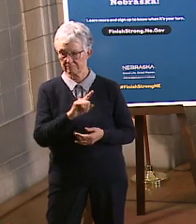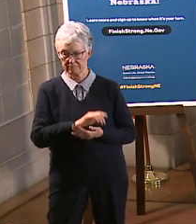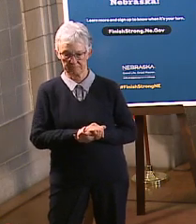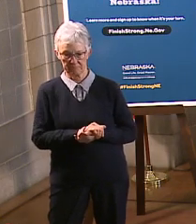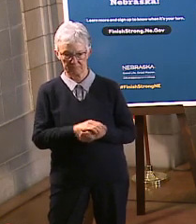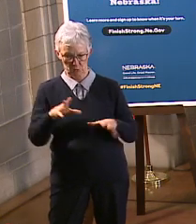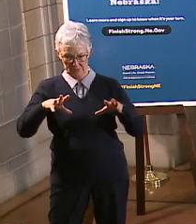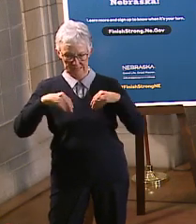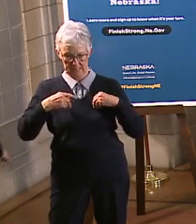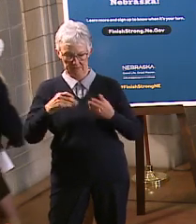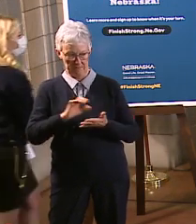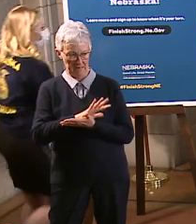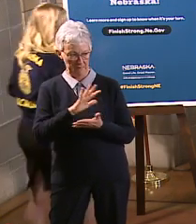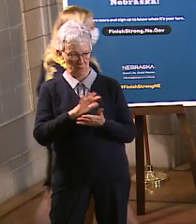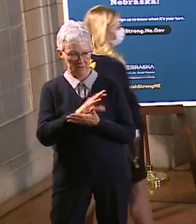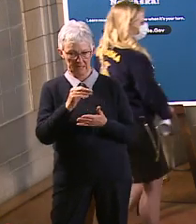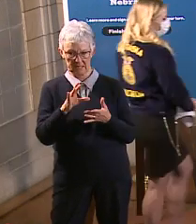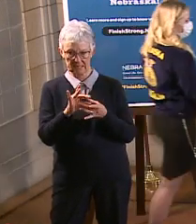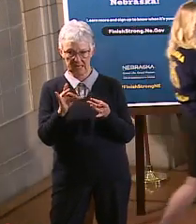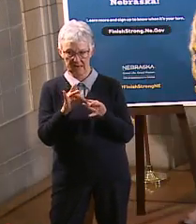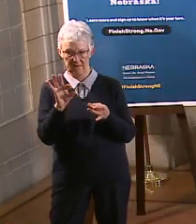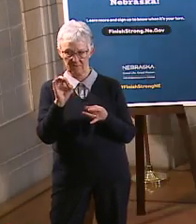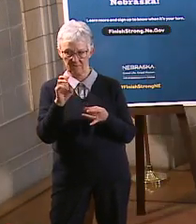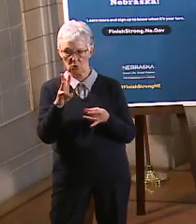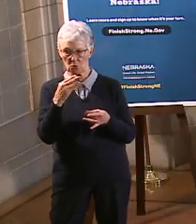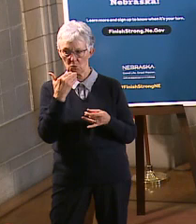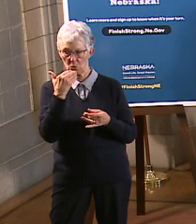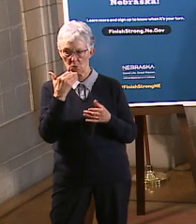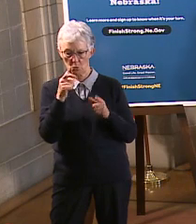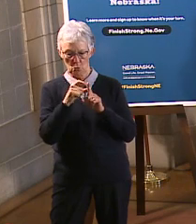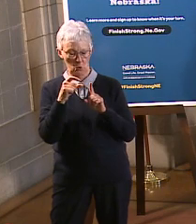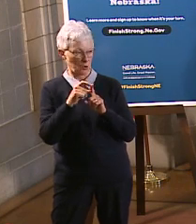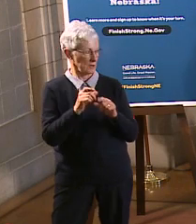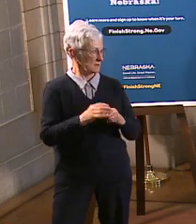accept the proclamation and say a few words. How's that? Like this?